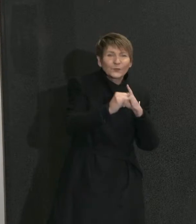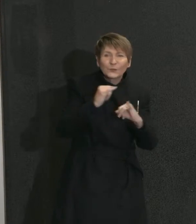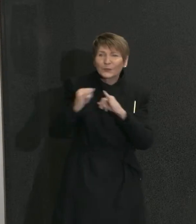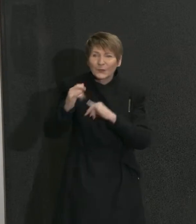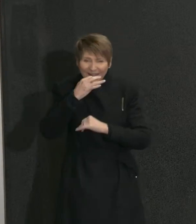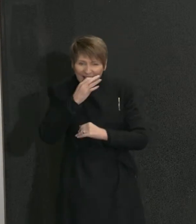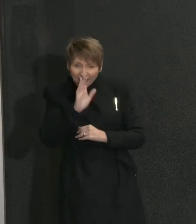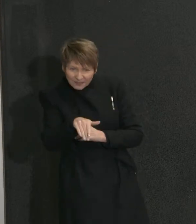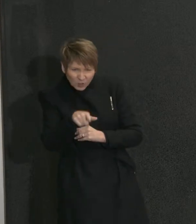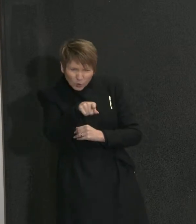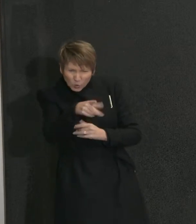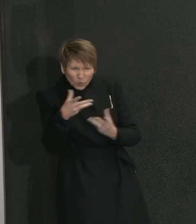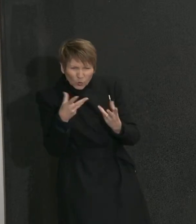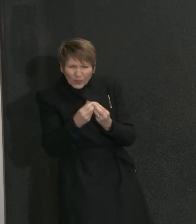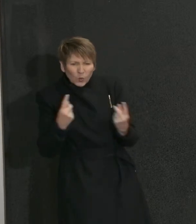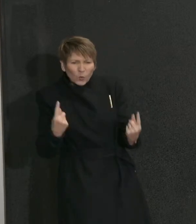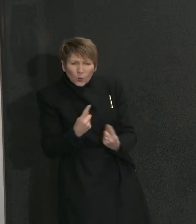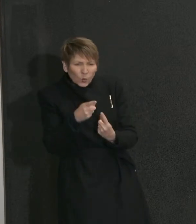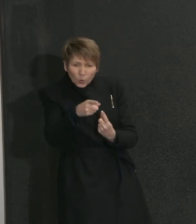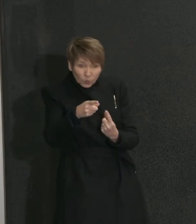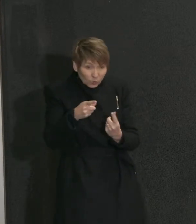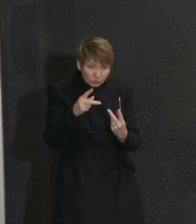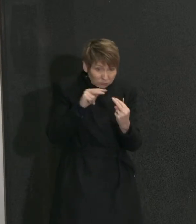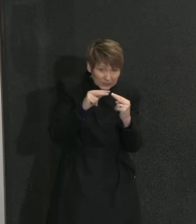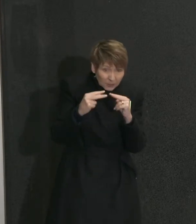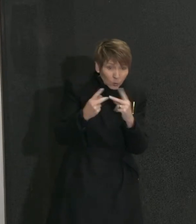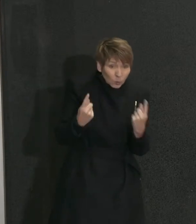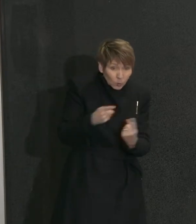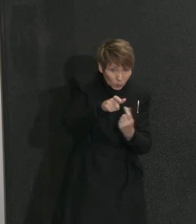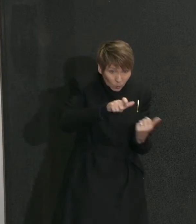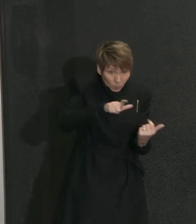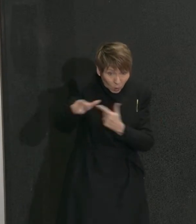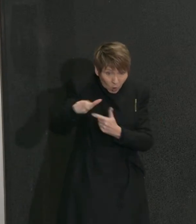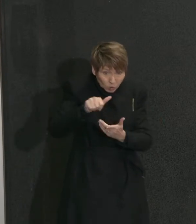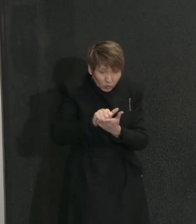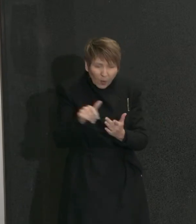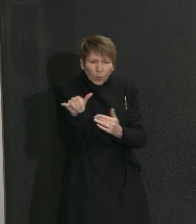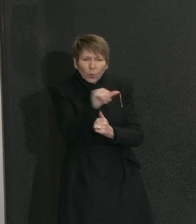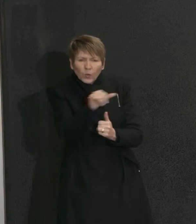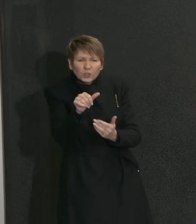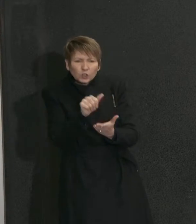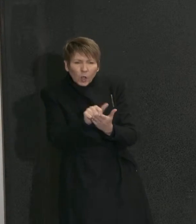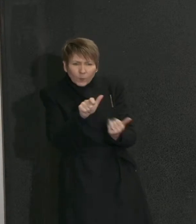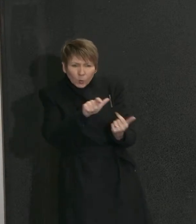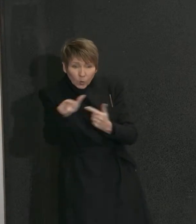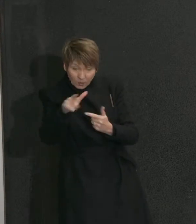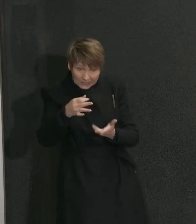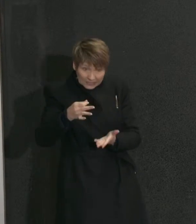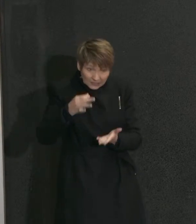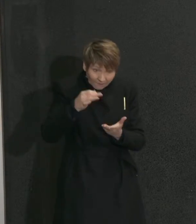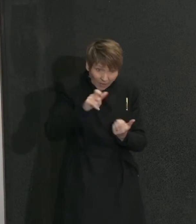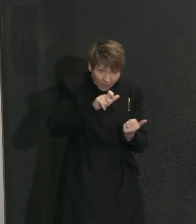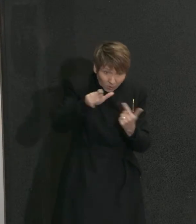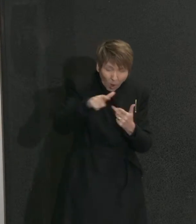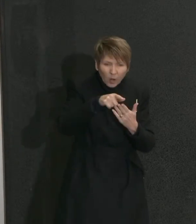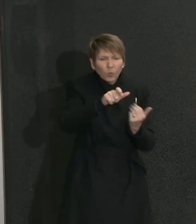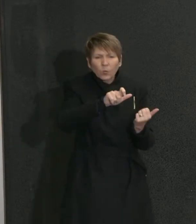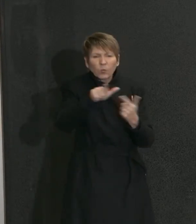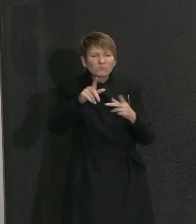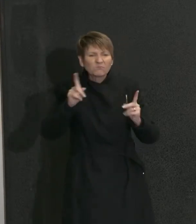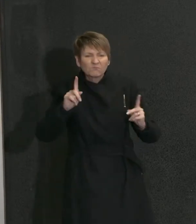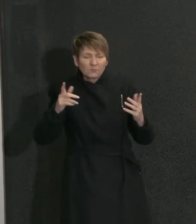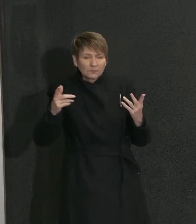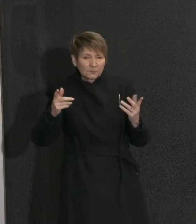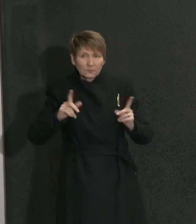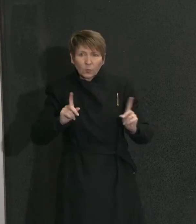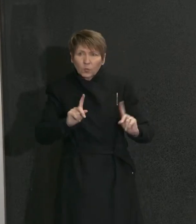those things. That can sometimes take some time. There's multiple lines of inquiry, and as more people get tested, as